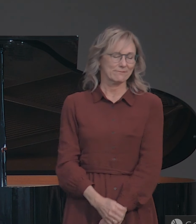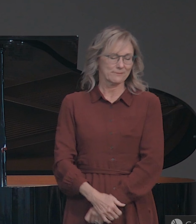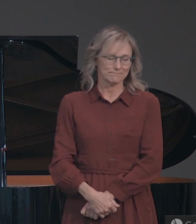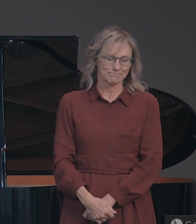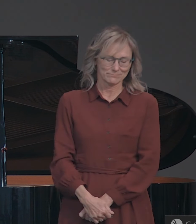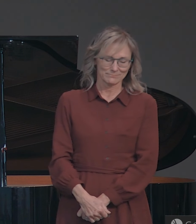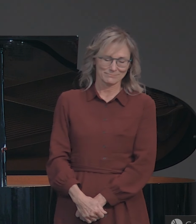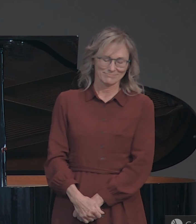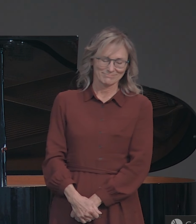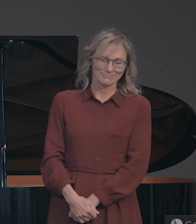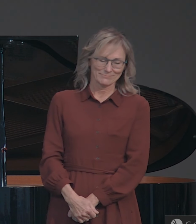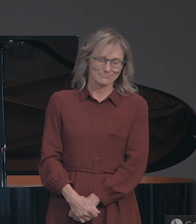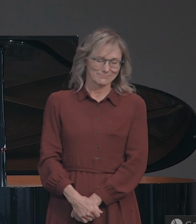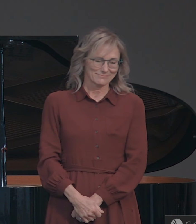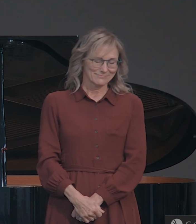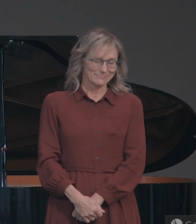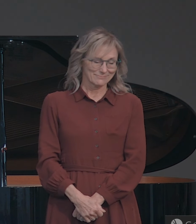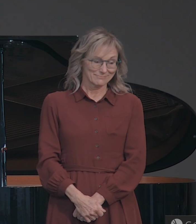and